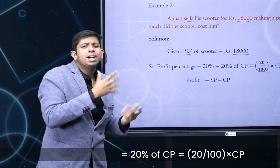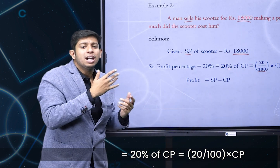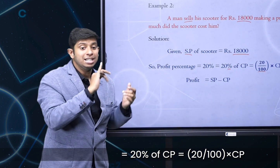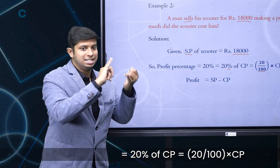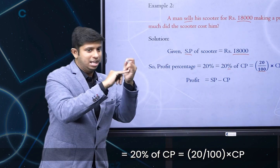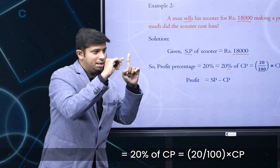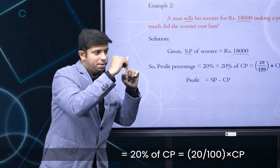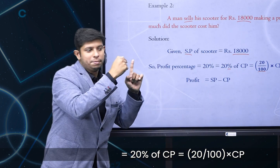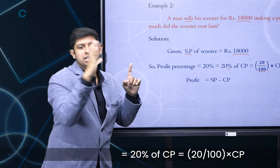price.